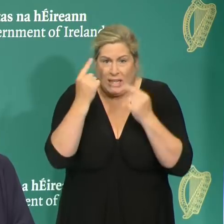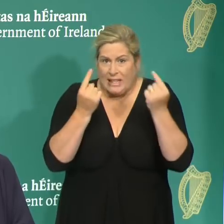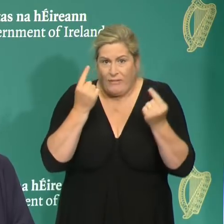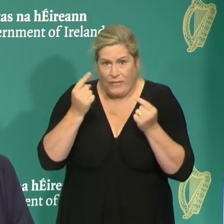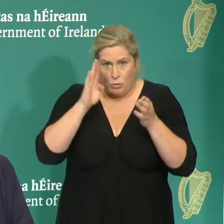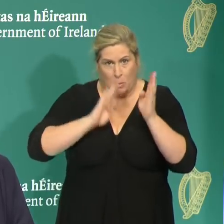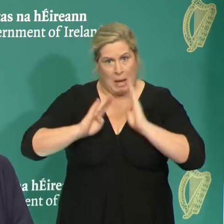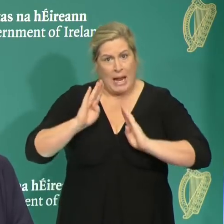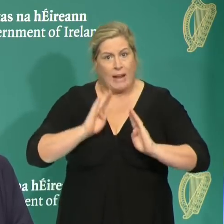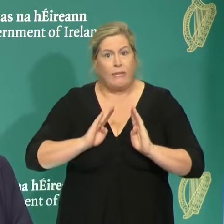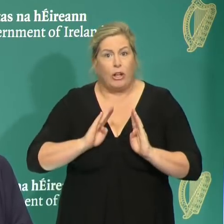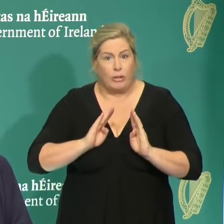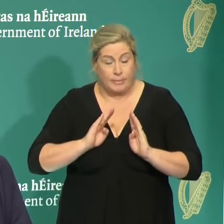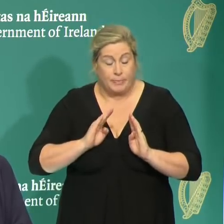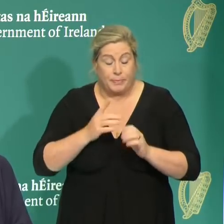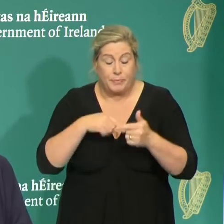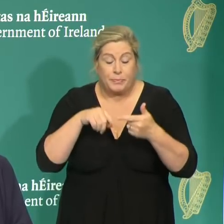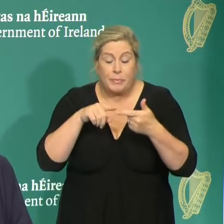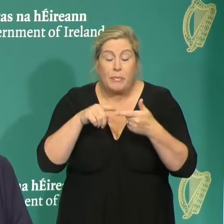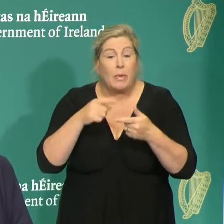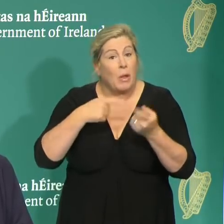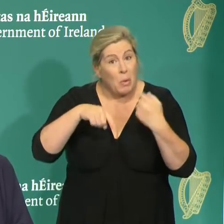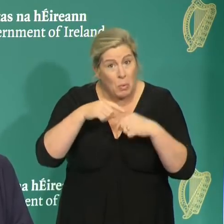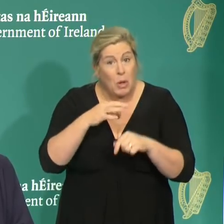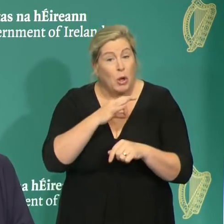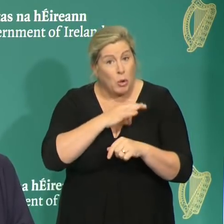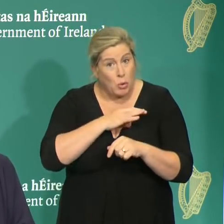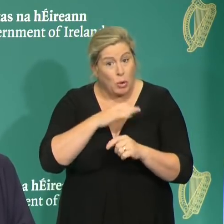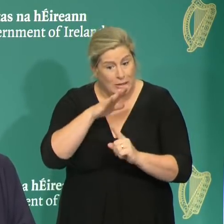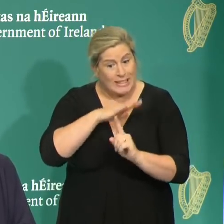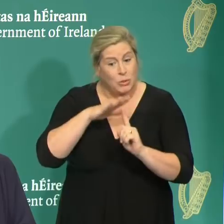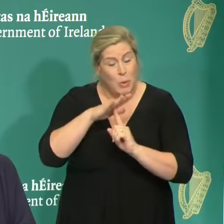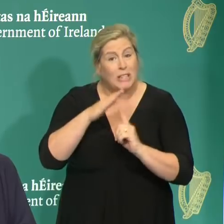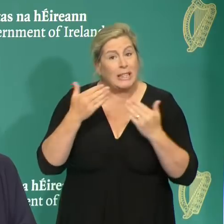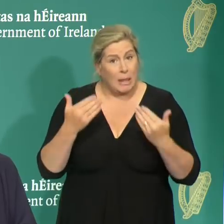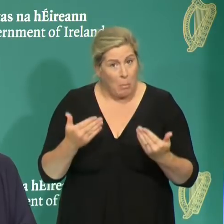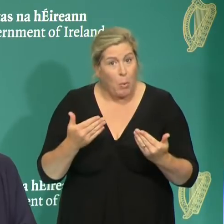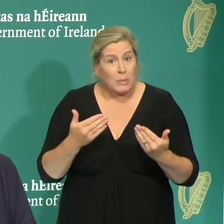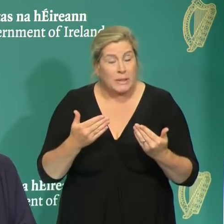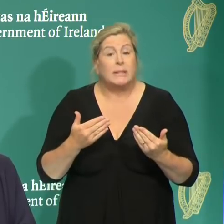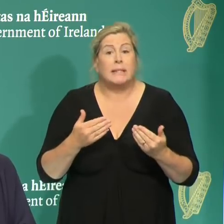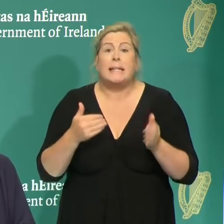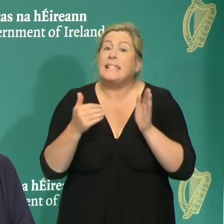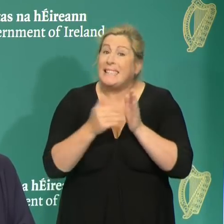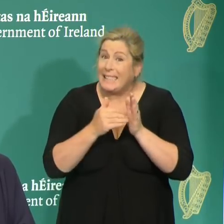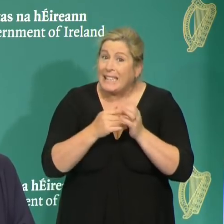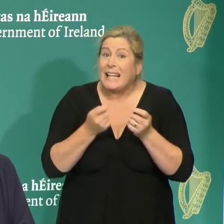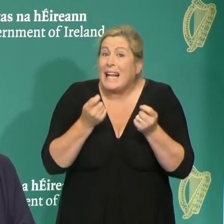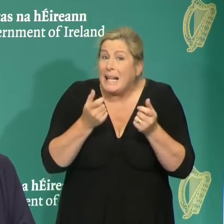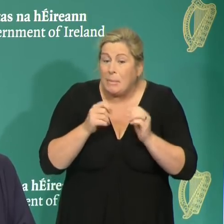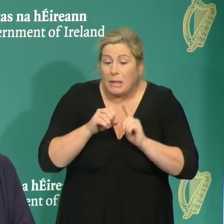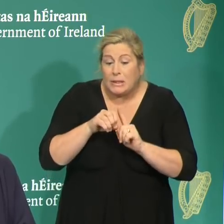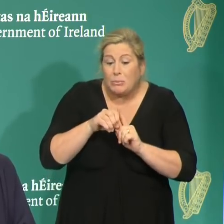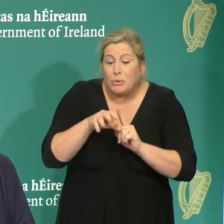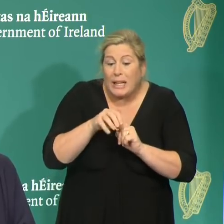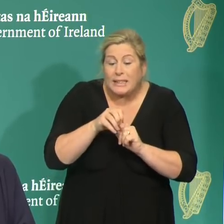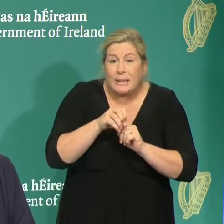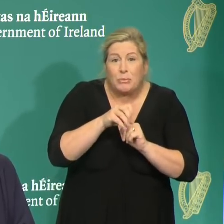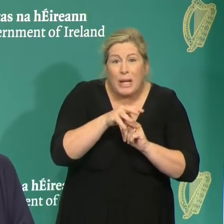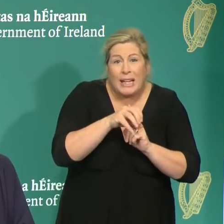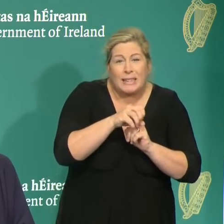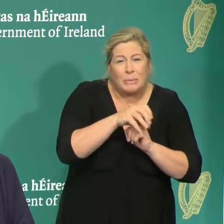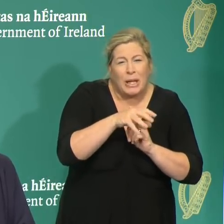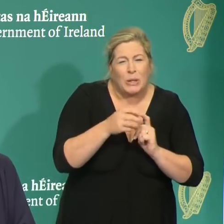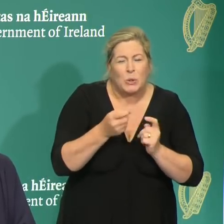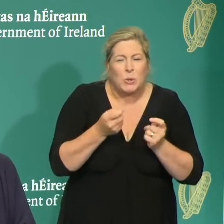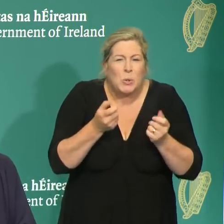we are still in a very good place with the disease. The trend in infections has crept up, in a small way and